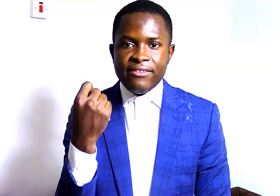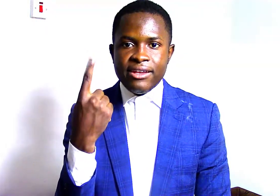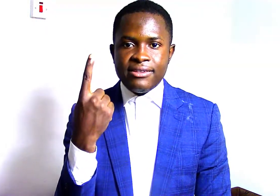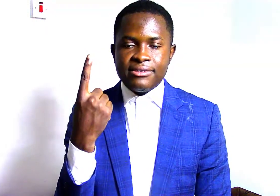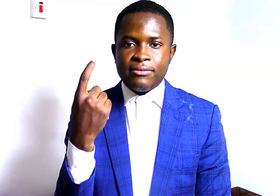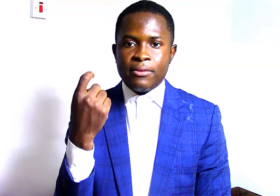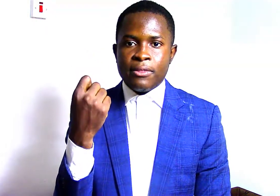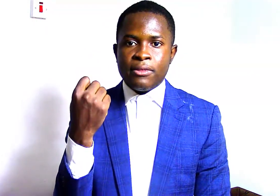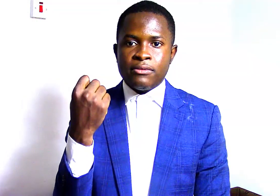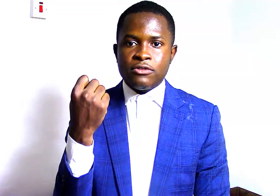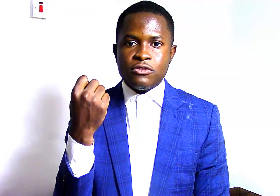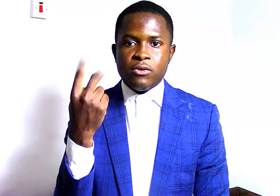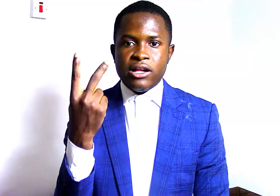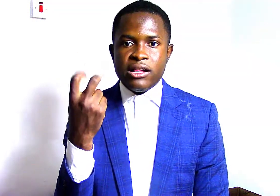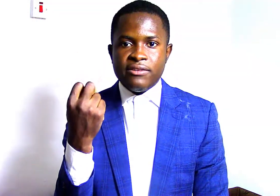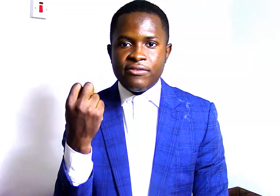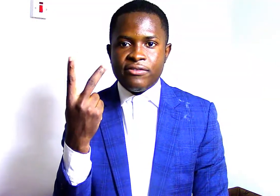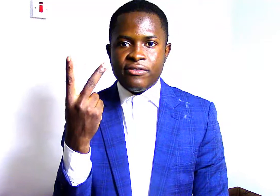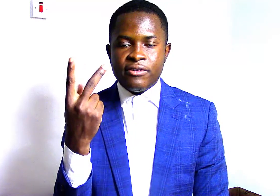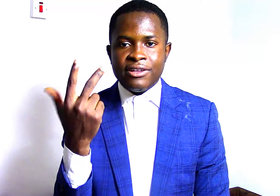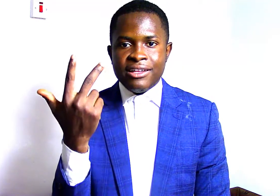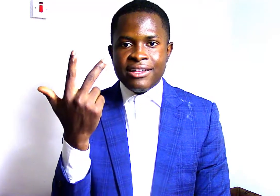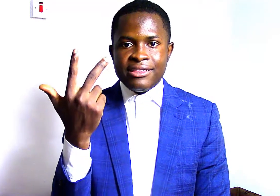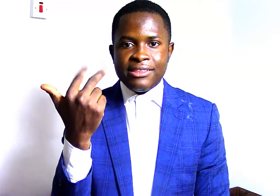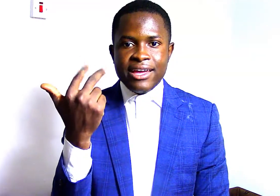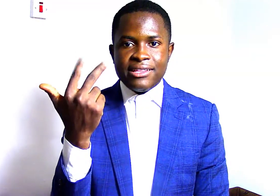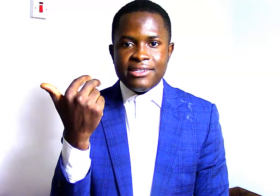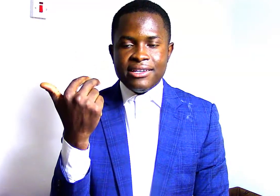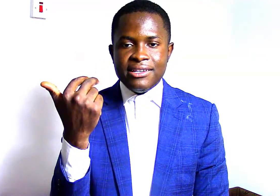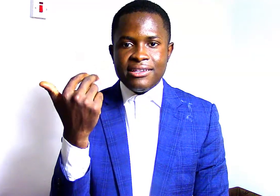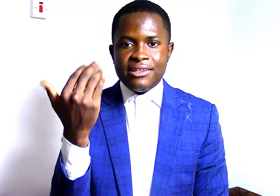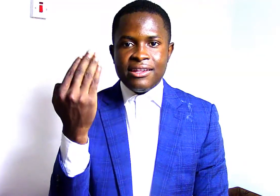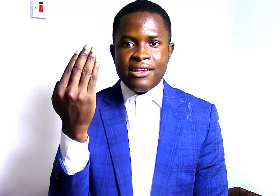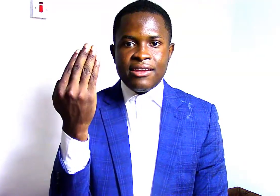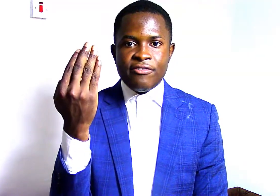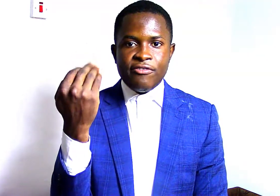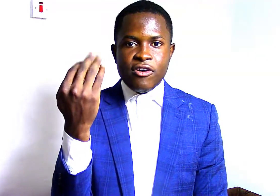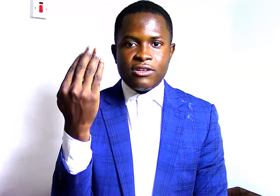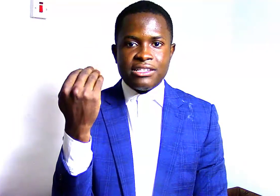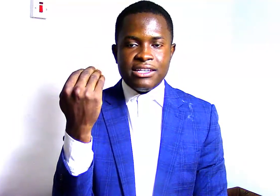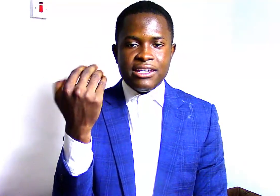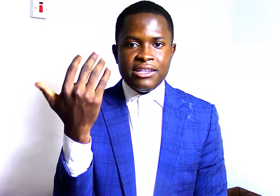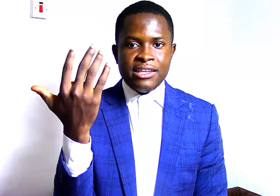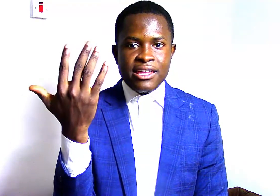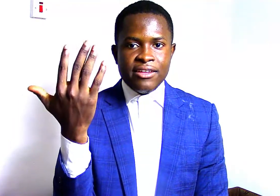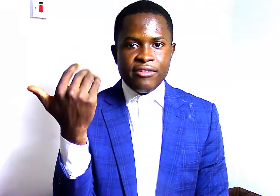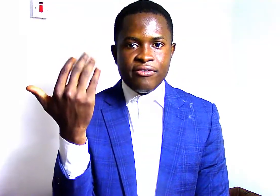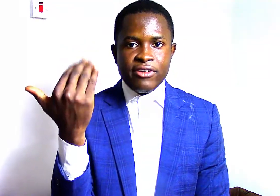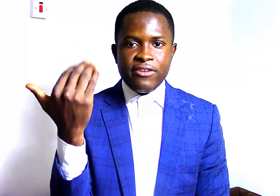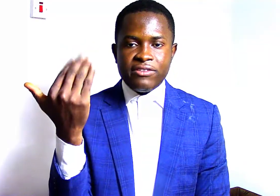11, 12, 13, 14,